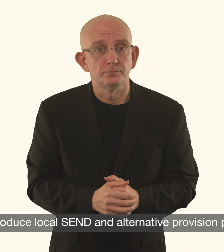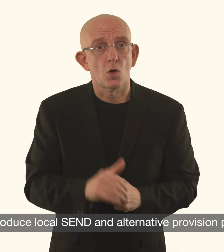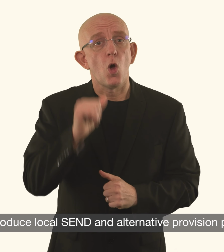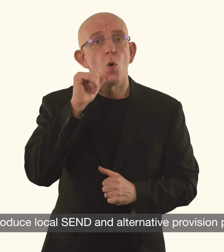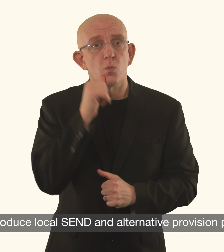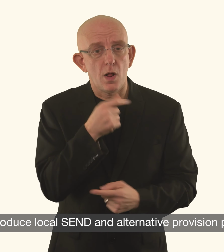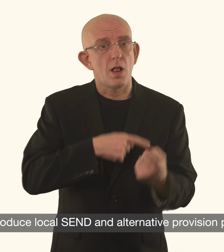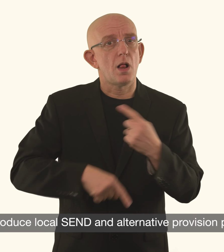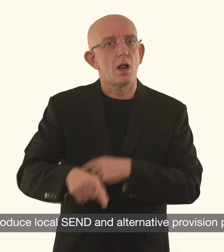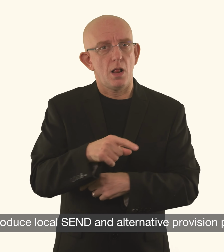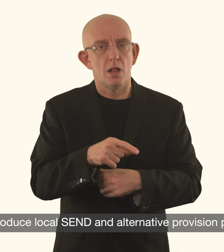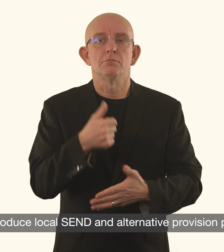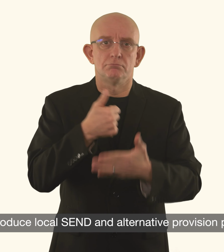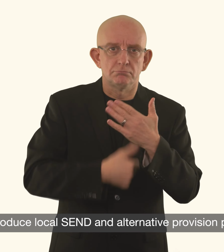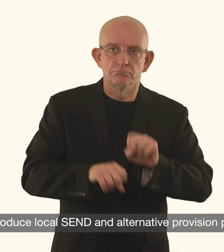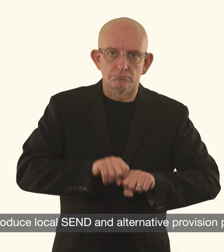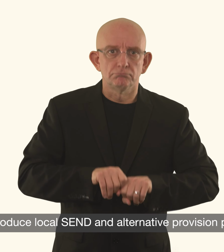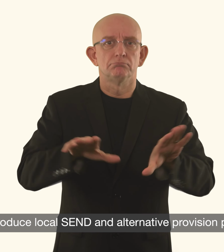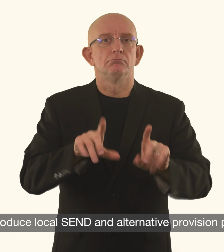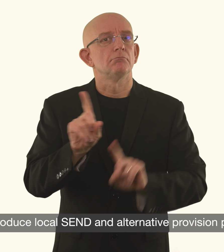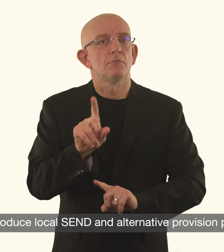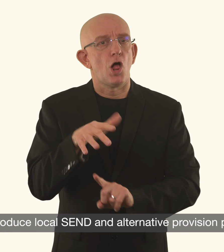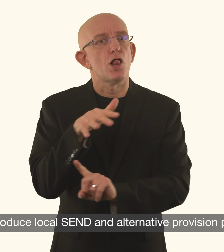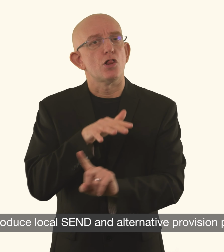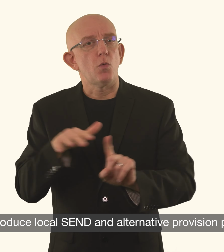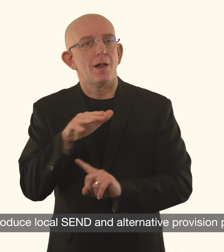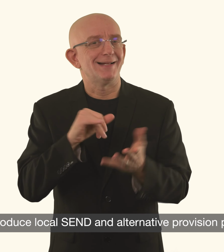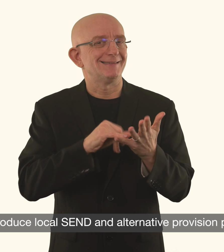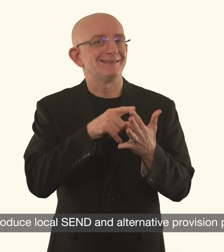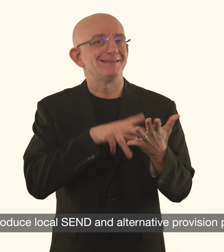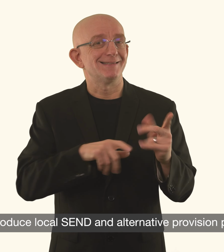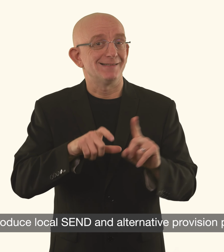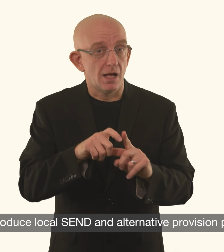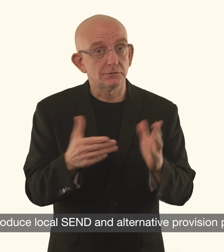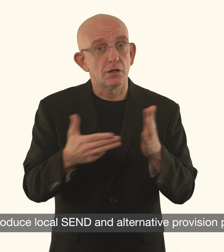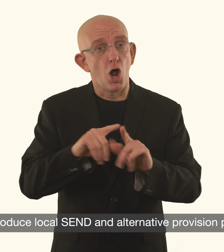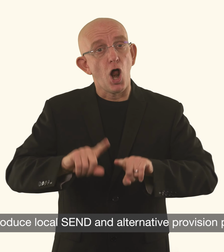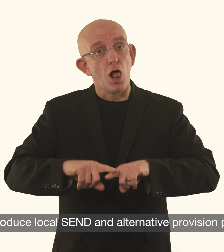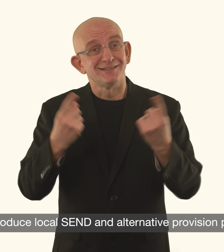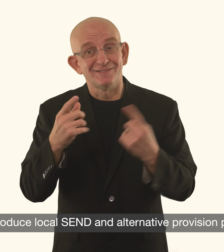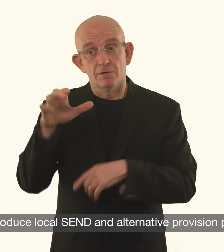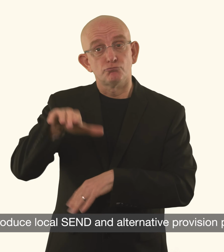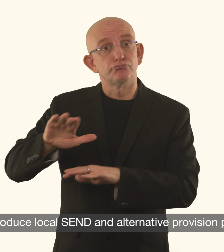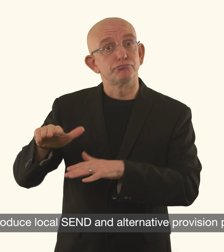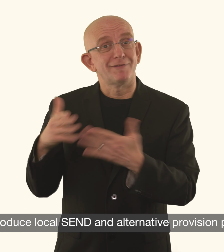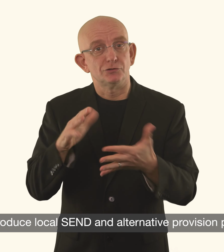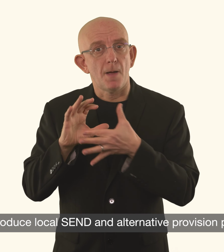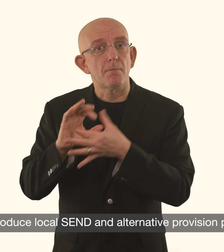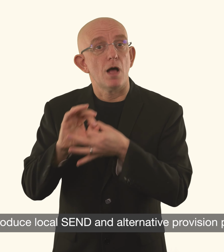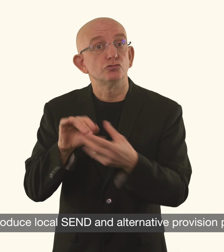Four. We will introduce local SEND and alternative provision partnerships that bring together partners